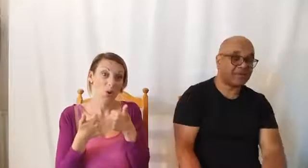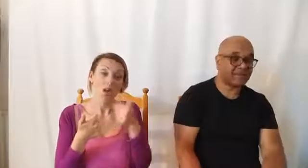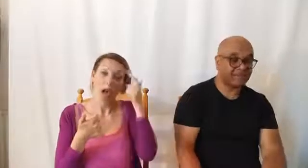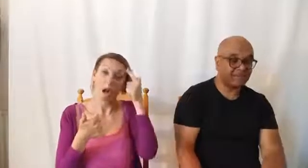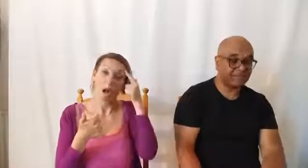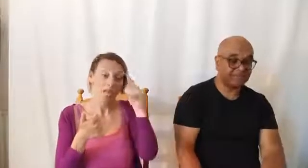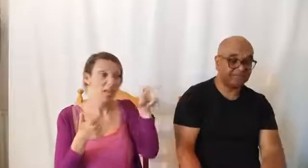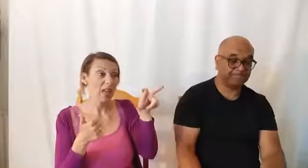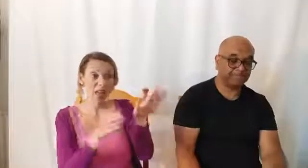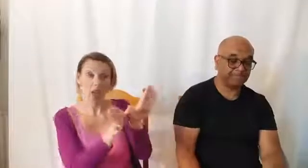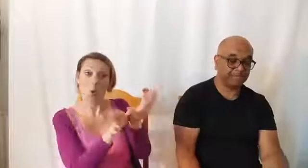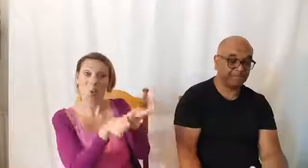me.